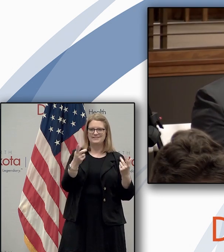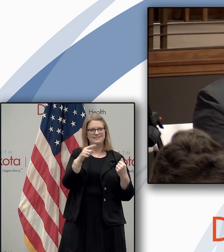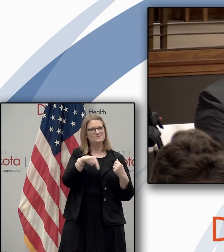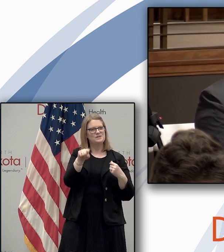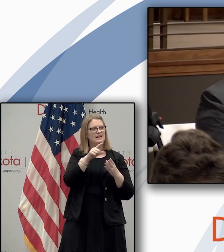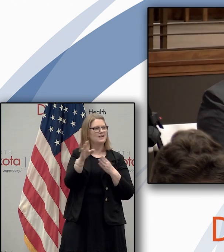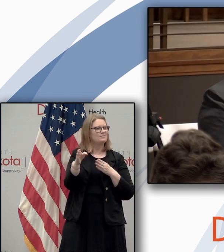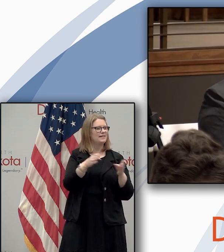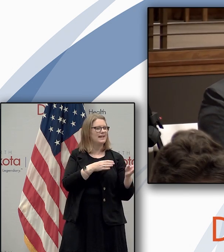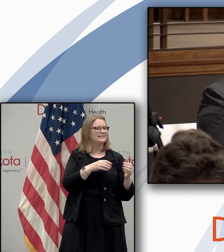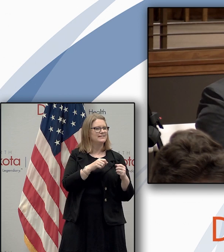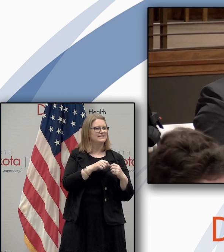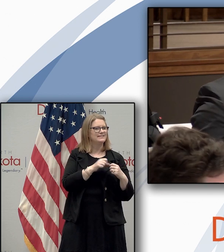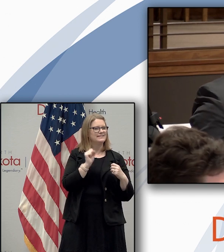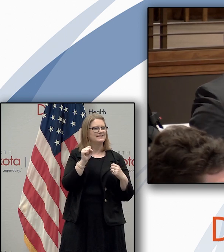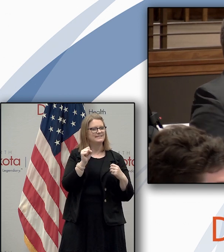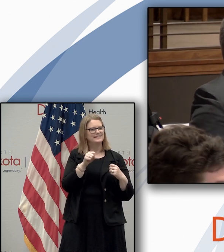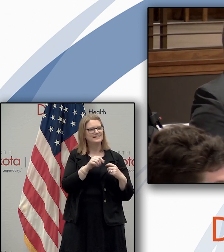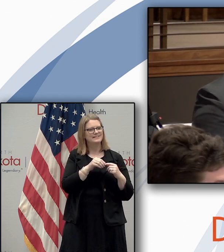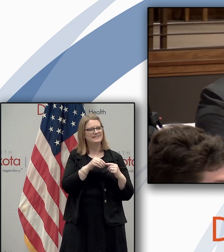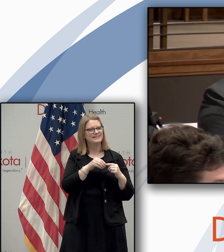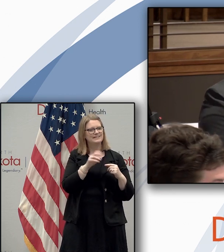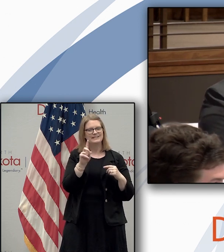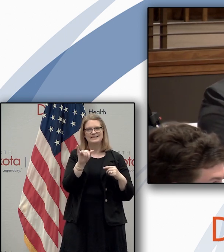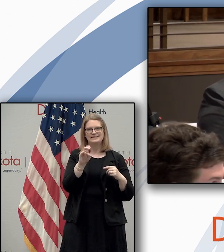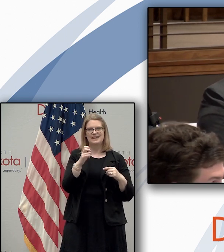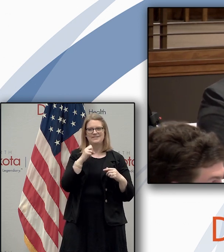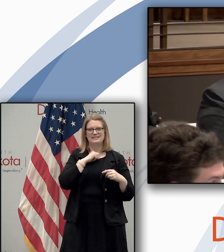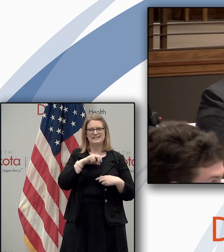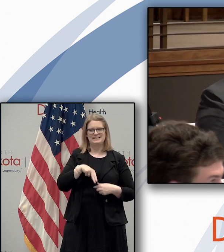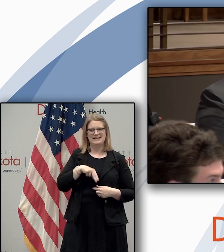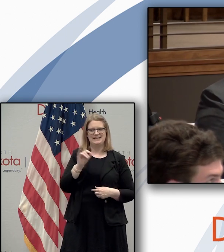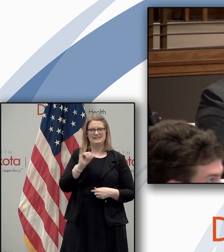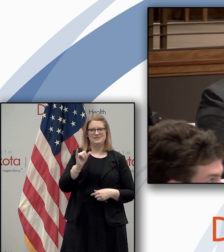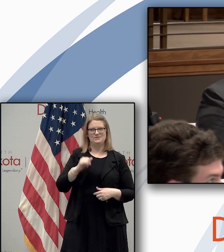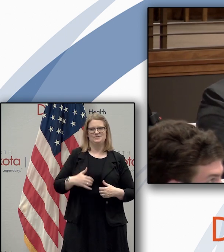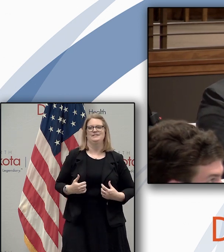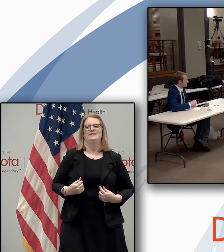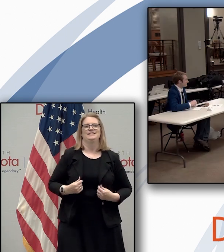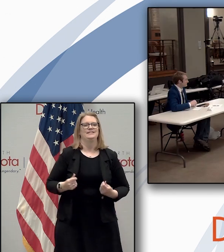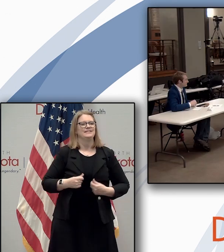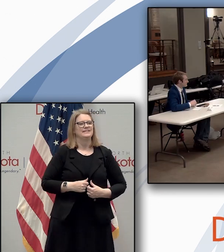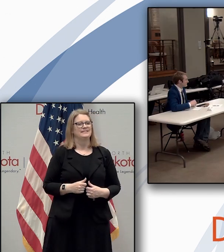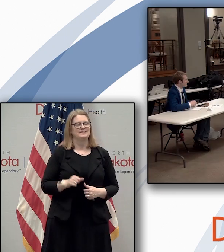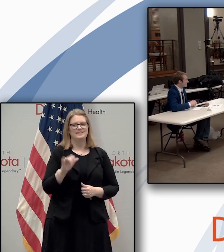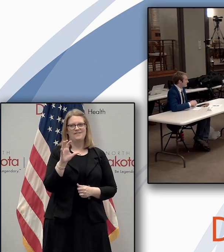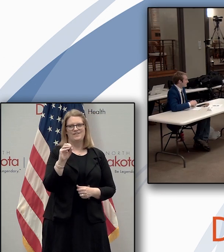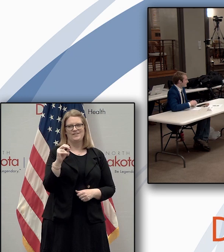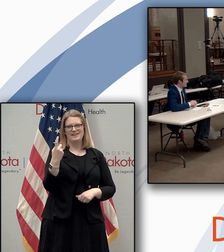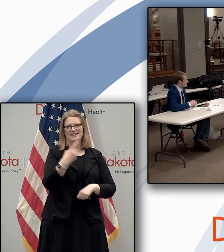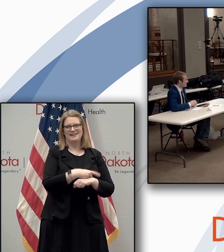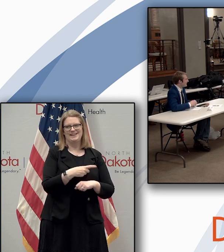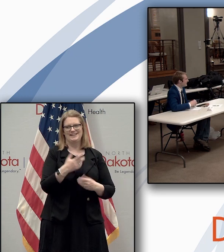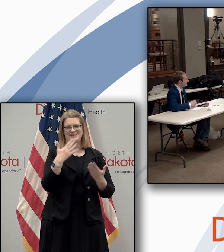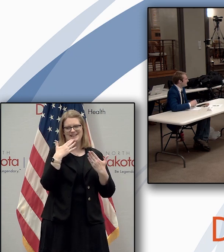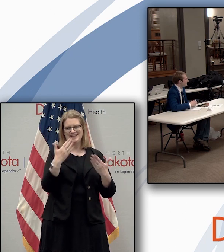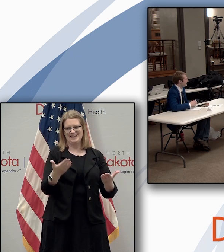kind of planned it. Yeah. Dave's got a tie on too. I mean, it's like a big day, 50th. Anyway, thank